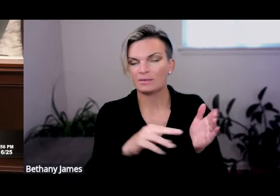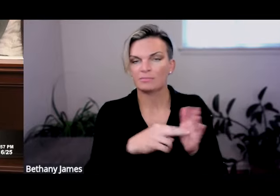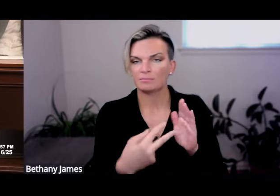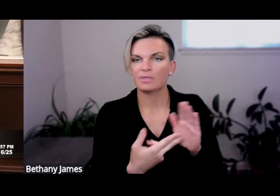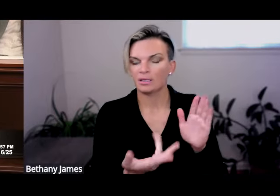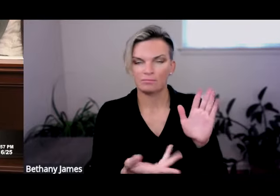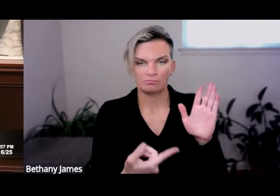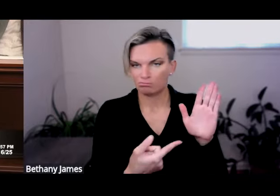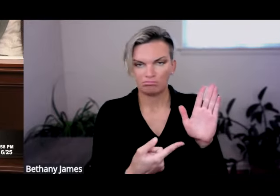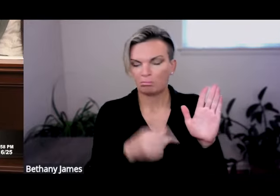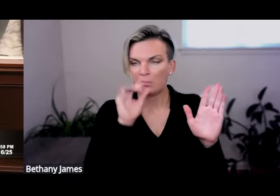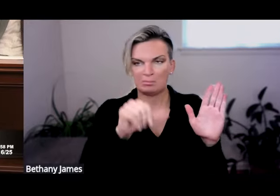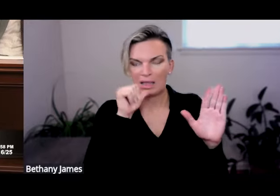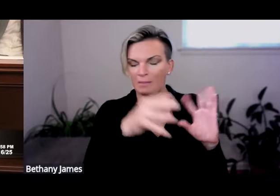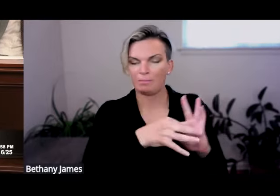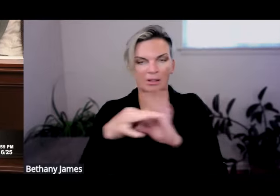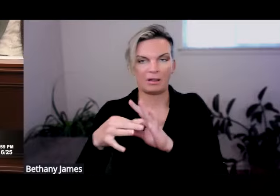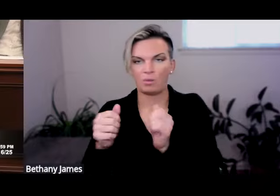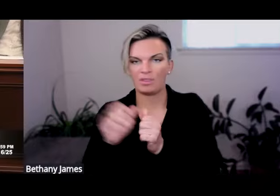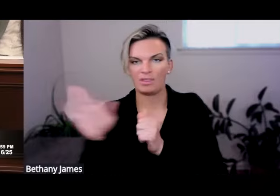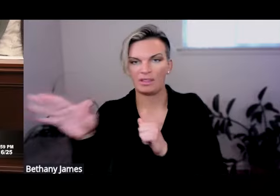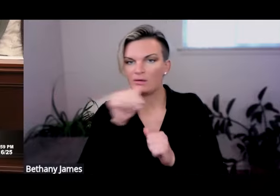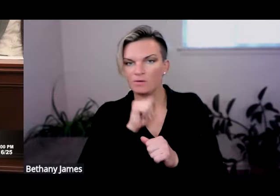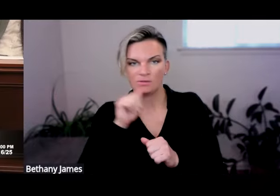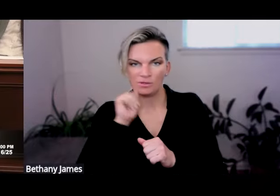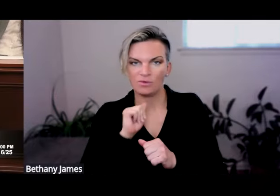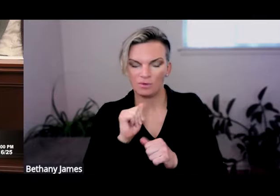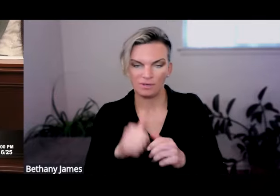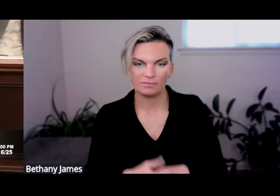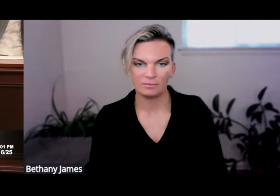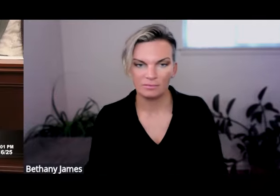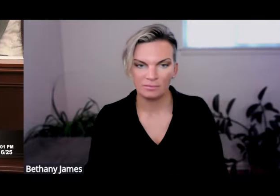treated as certain to determine every other case.